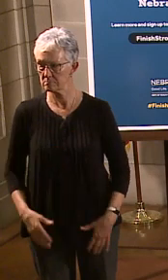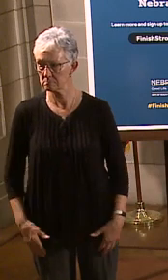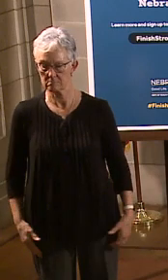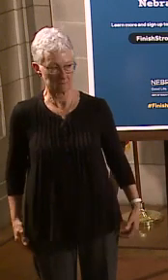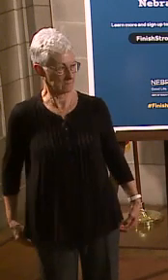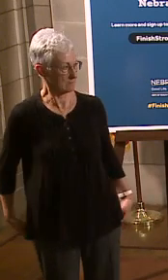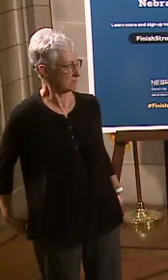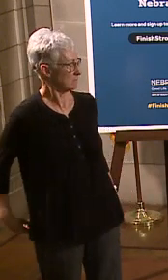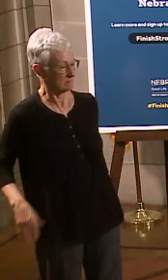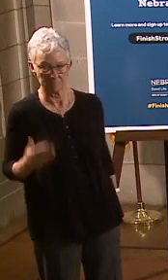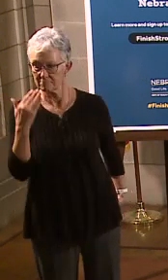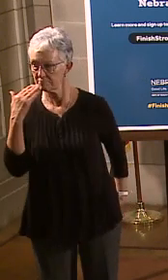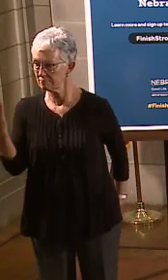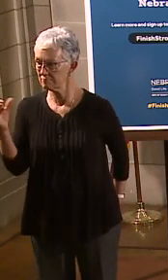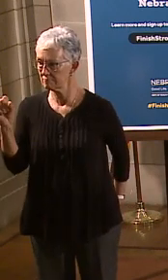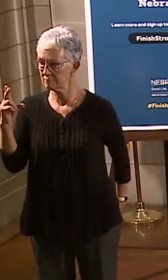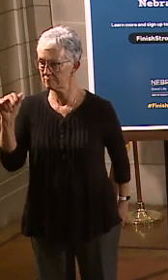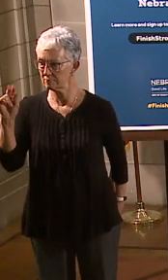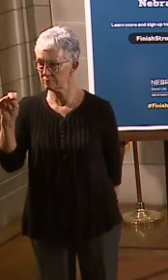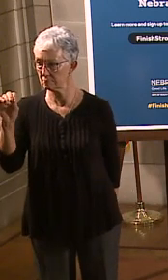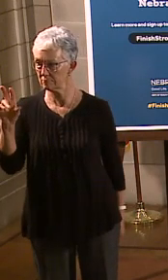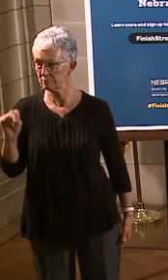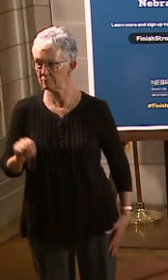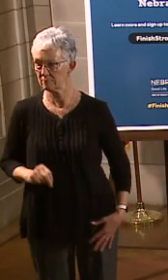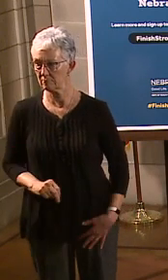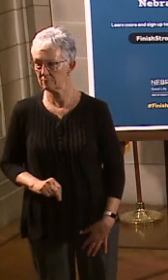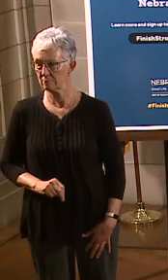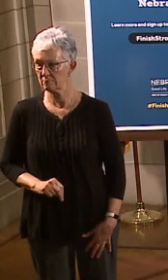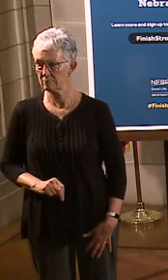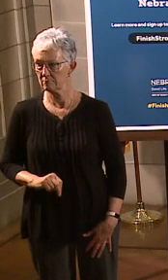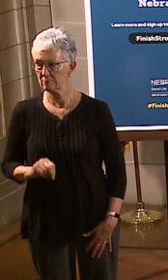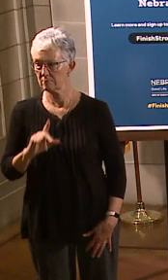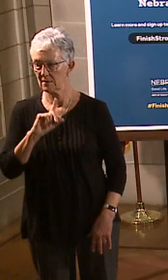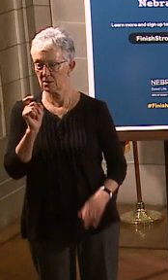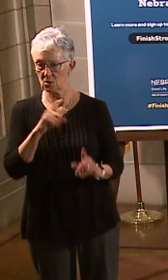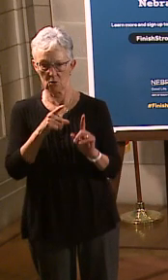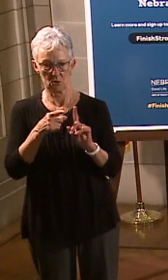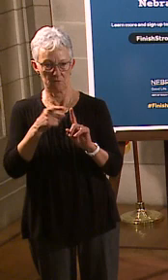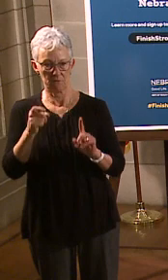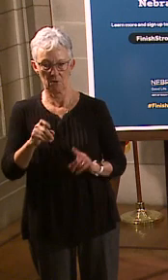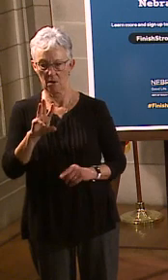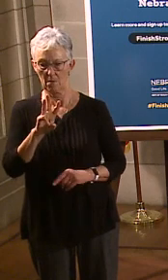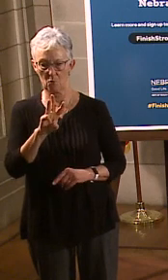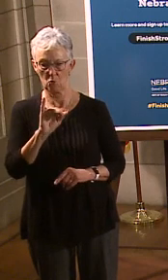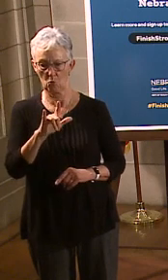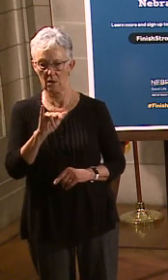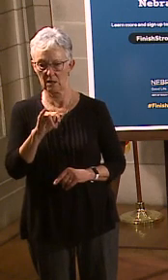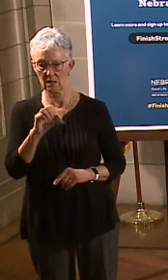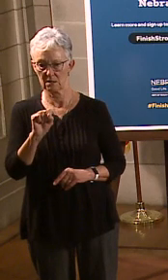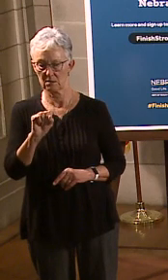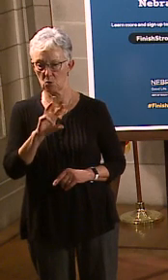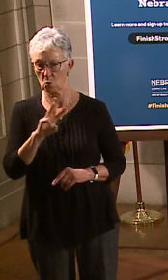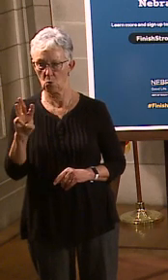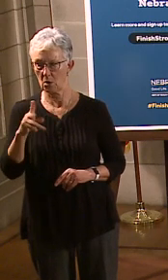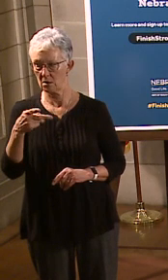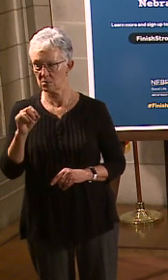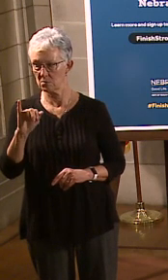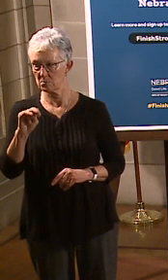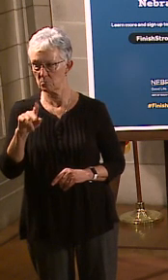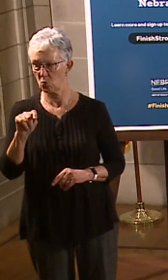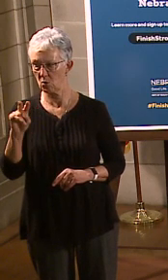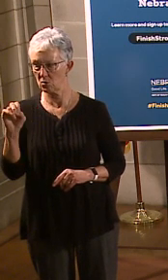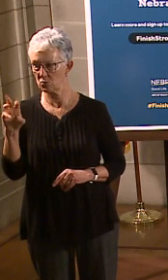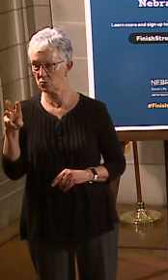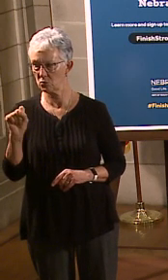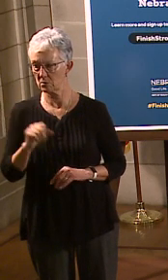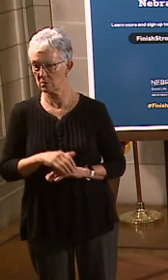Great, thank you very much, Shannon. Here's a question from Willis at the West Point News. He says, according to the HHS website, less than 43% of